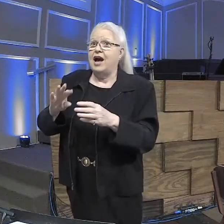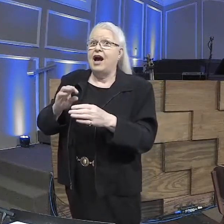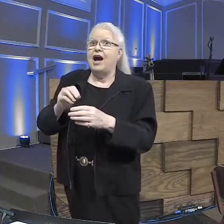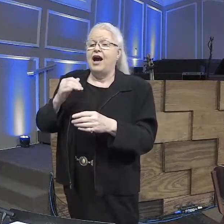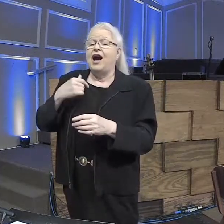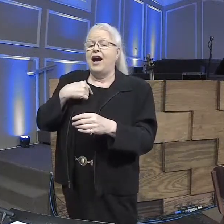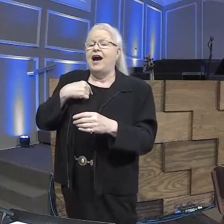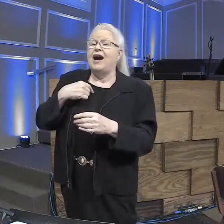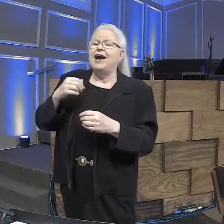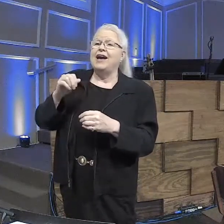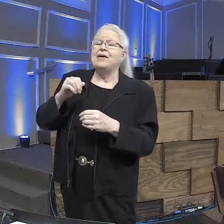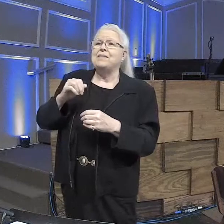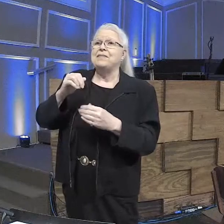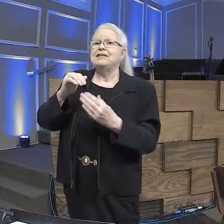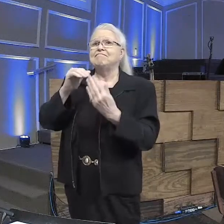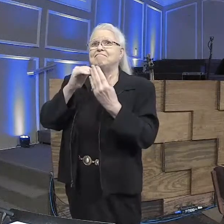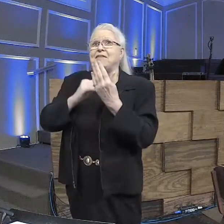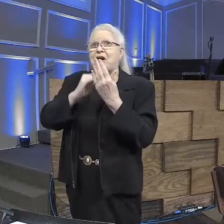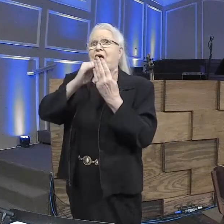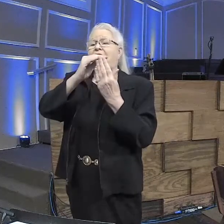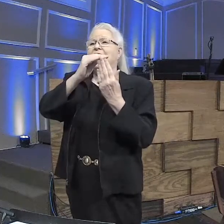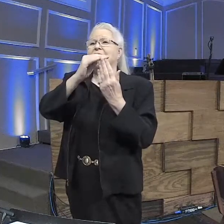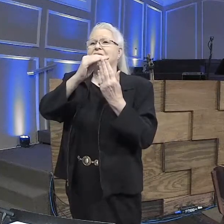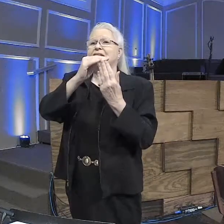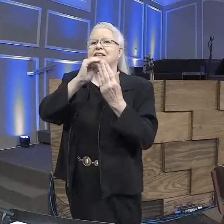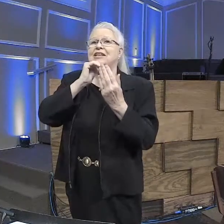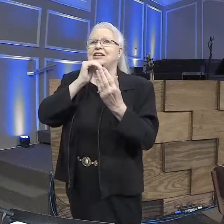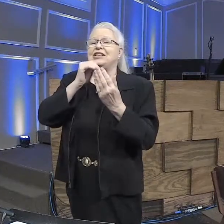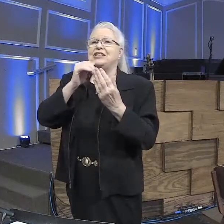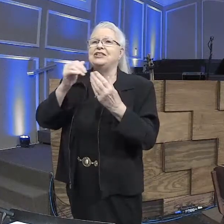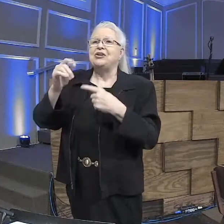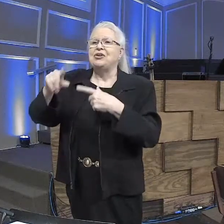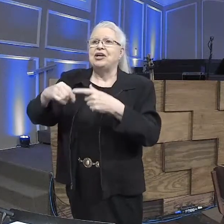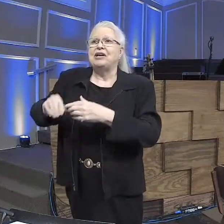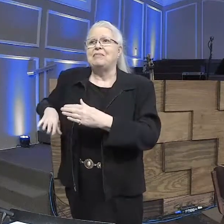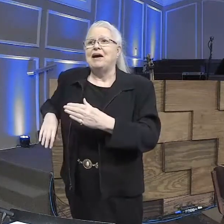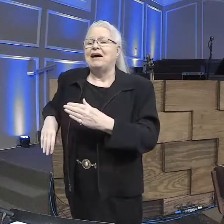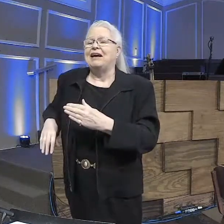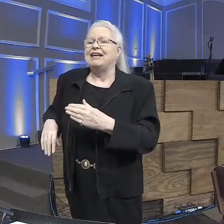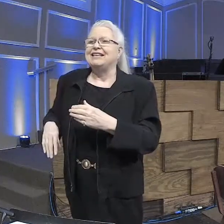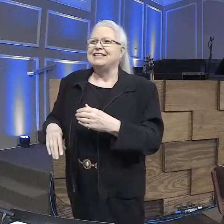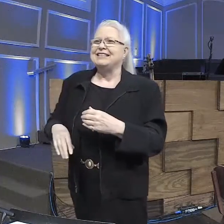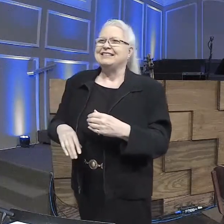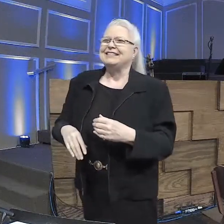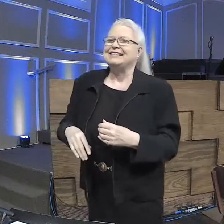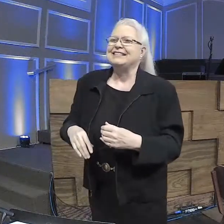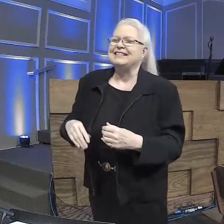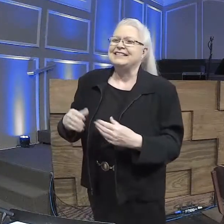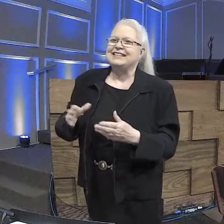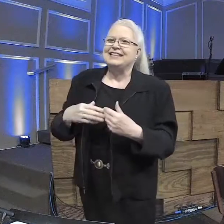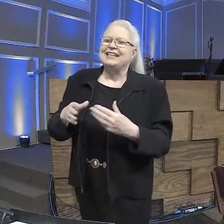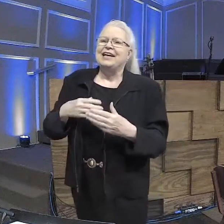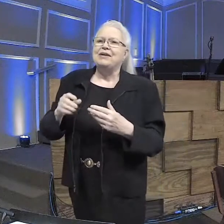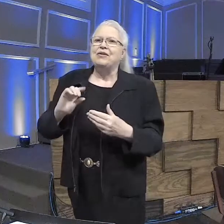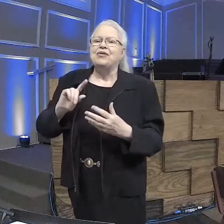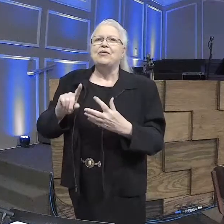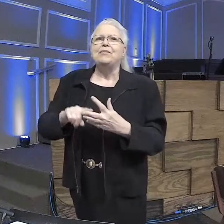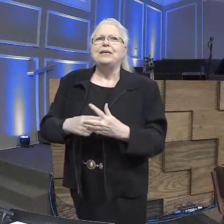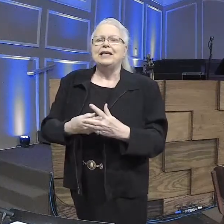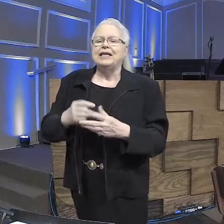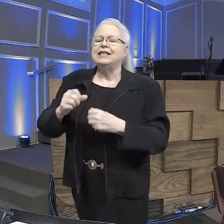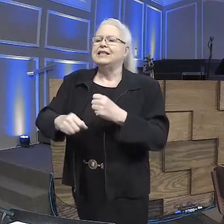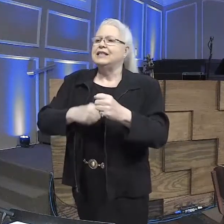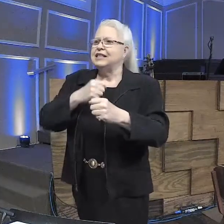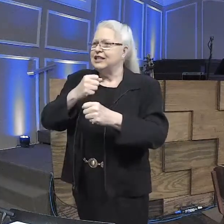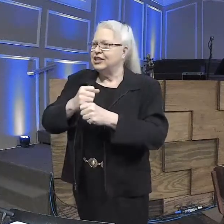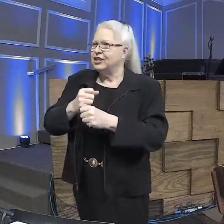you are as well. Don't fall behind. It's hard to catch up, I know. But anyhow, we begin a new year together,